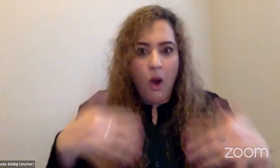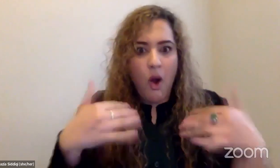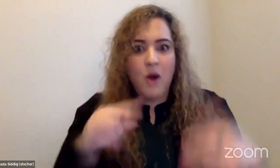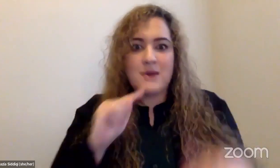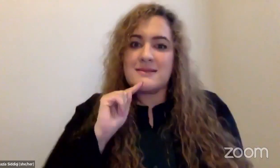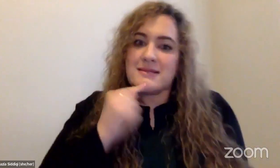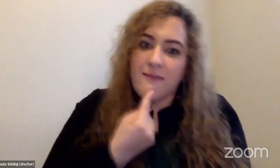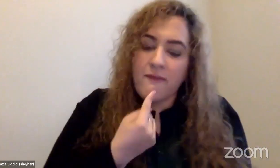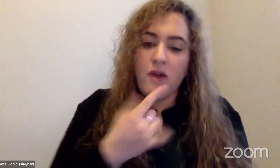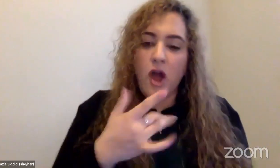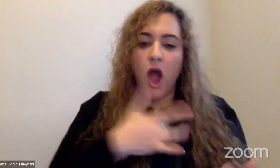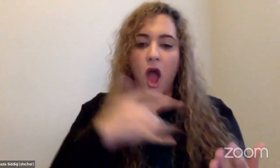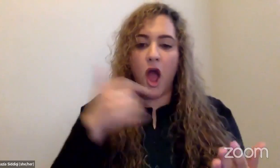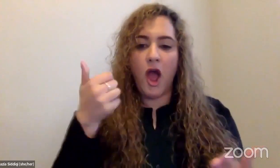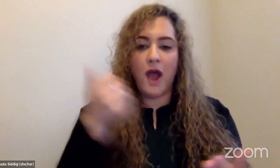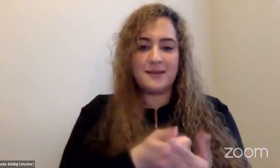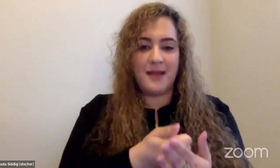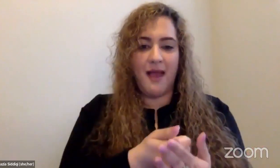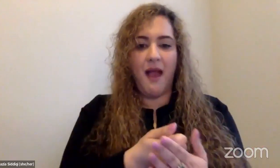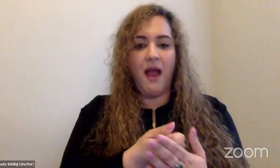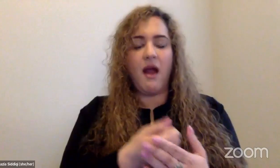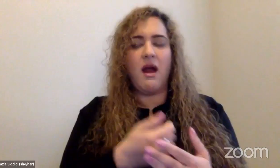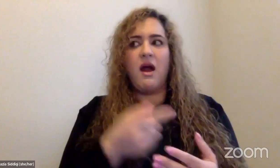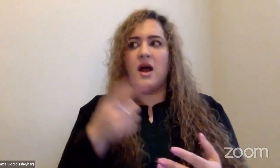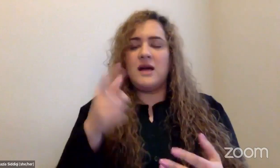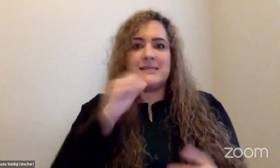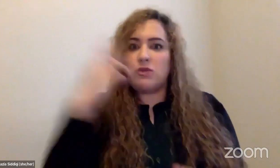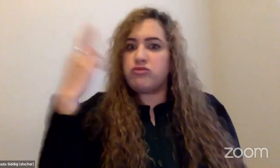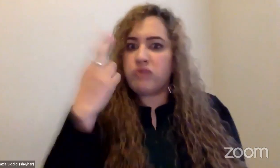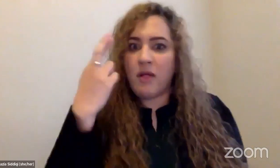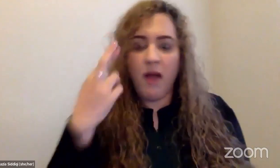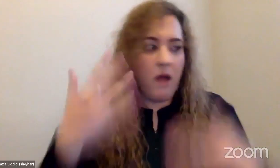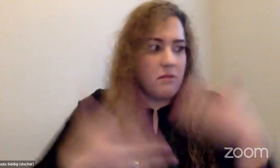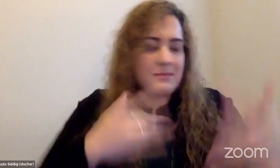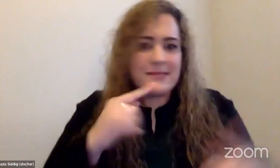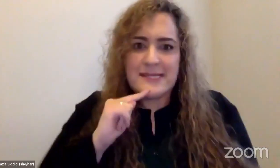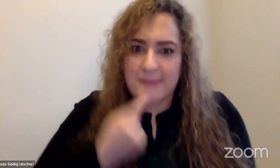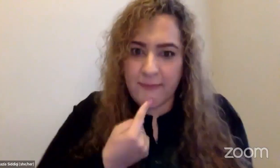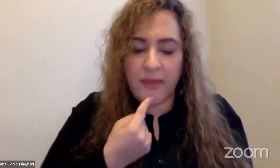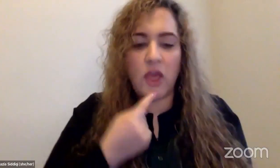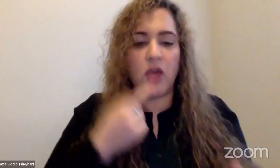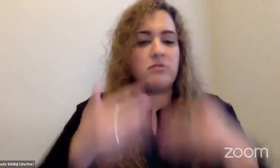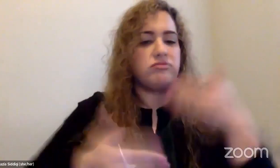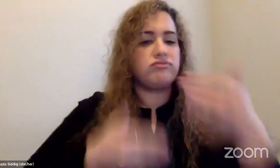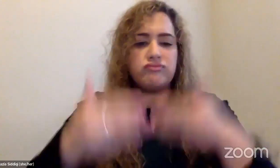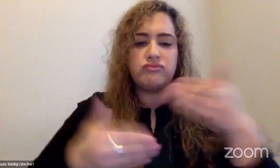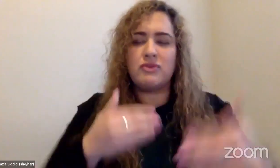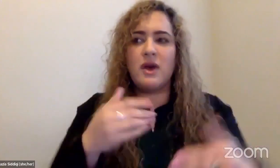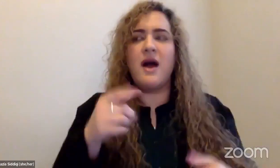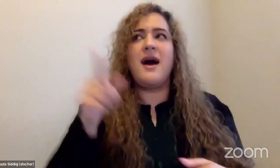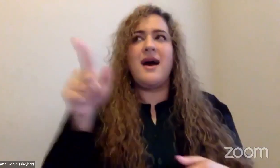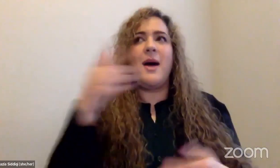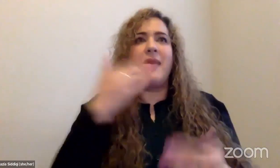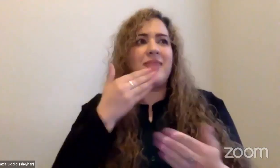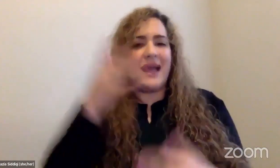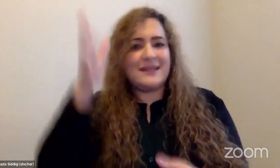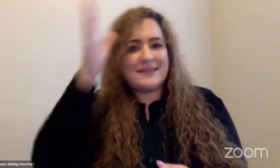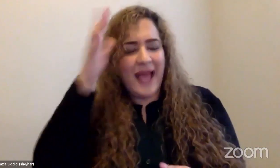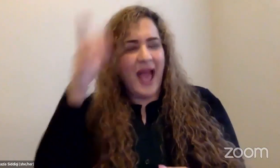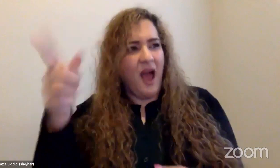that he had actually had a very severe heart attack. And he didn't realize, but they didn't realize the severity